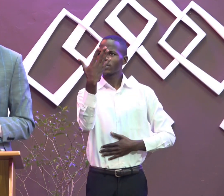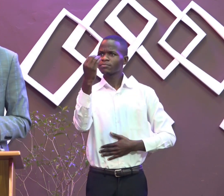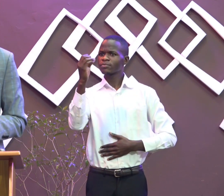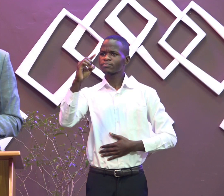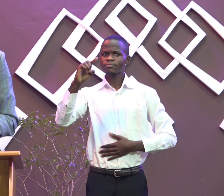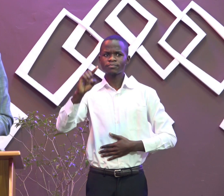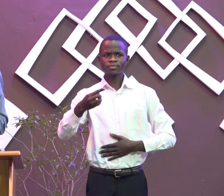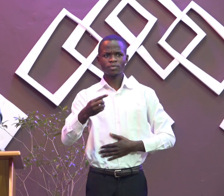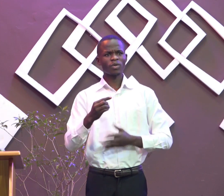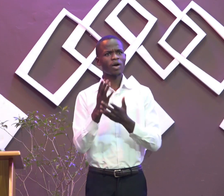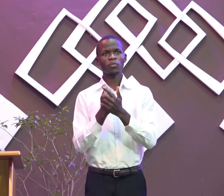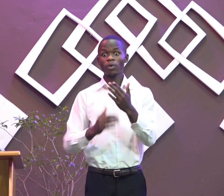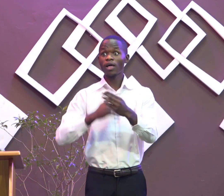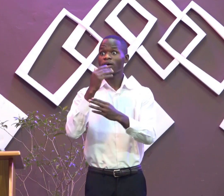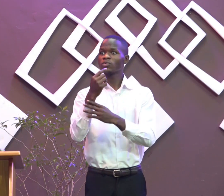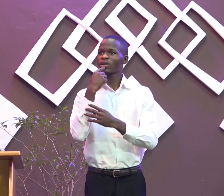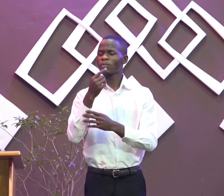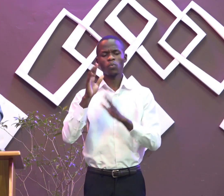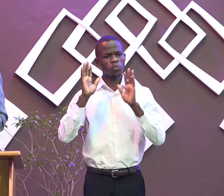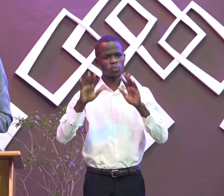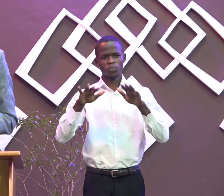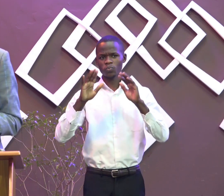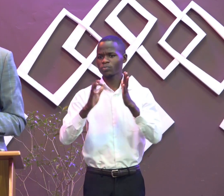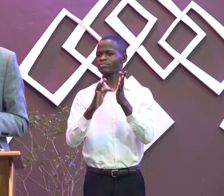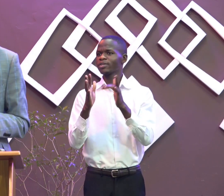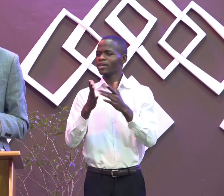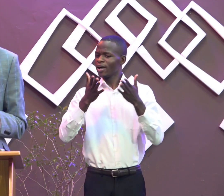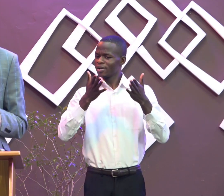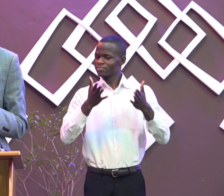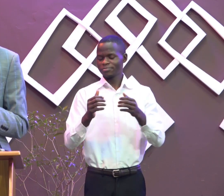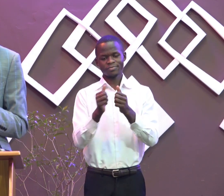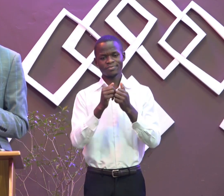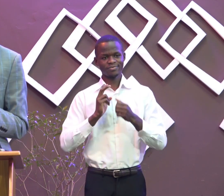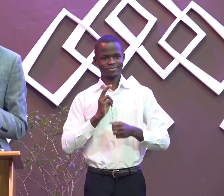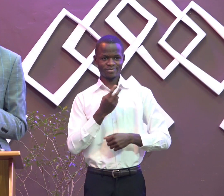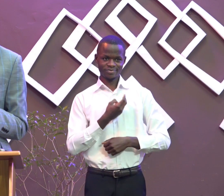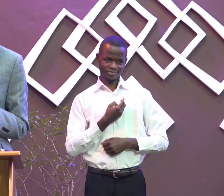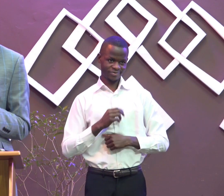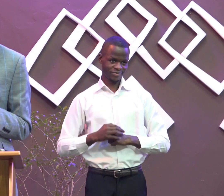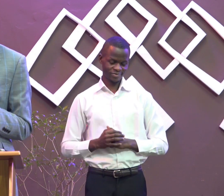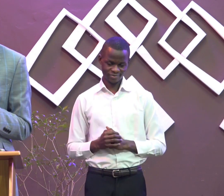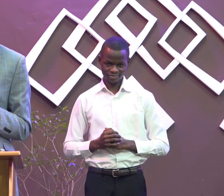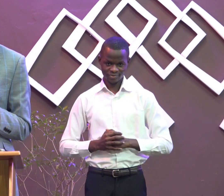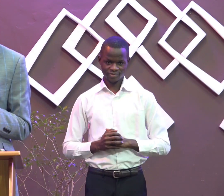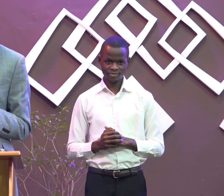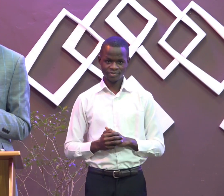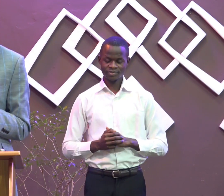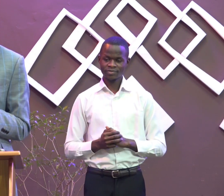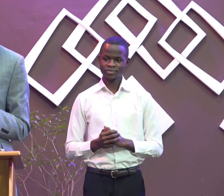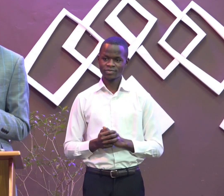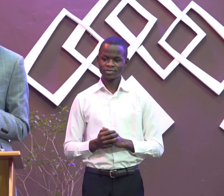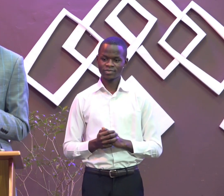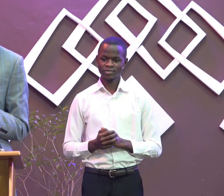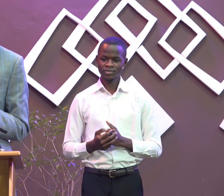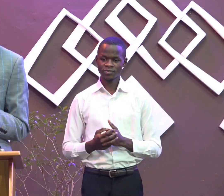remember when Elder Semuju and Elder Nyanzi went to check on the account and they came and reported that it had 500,000 shillings, we